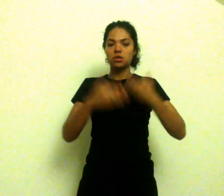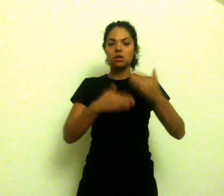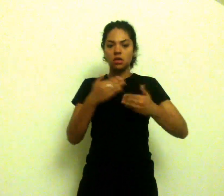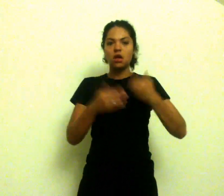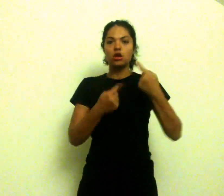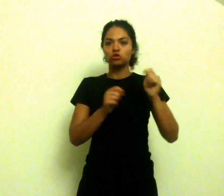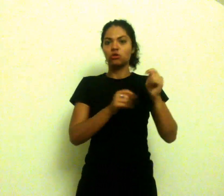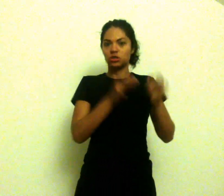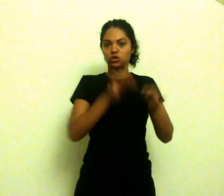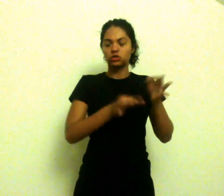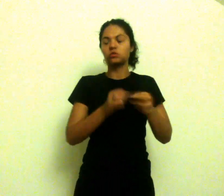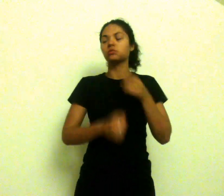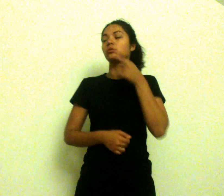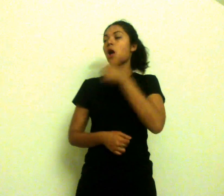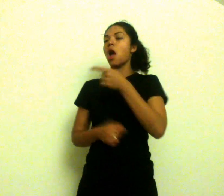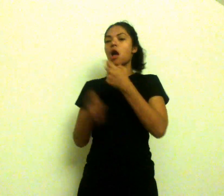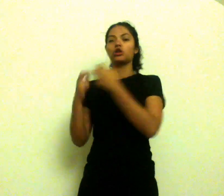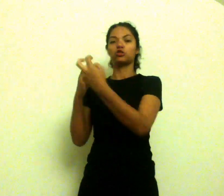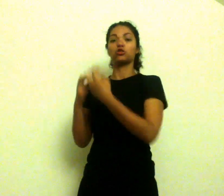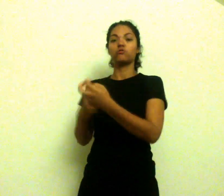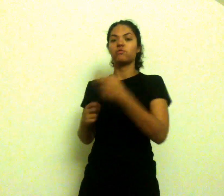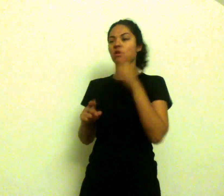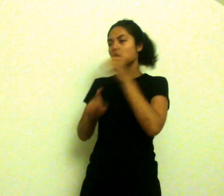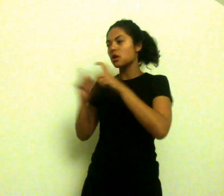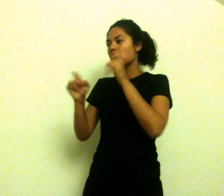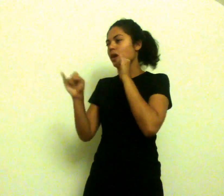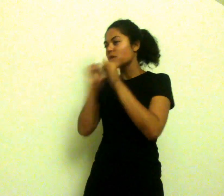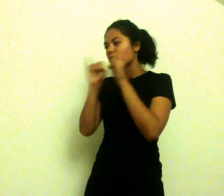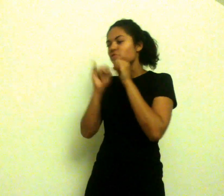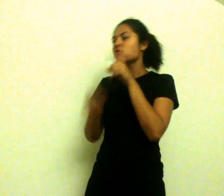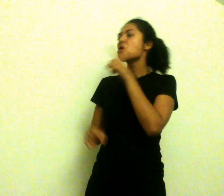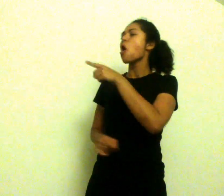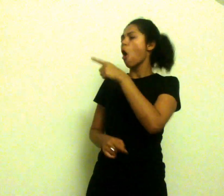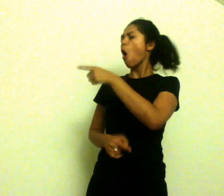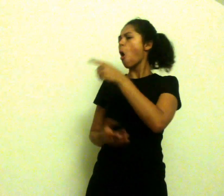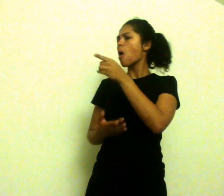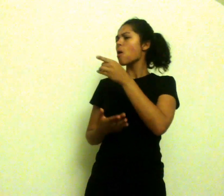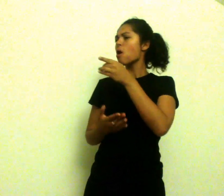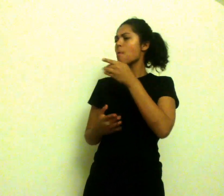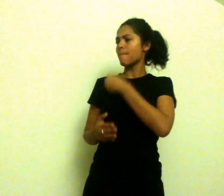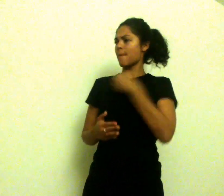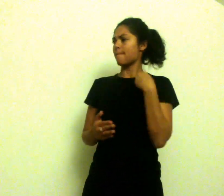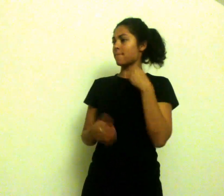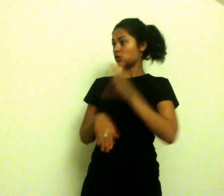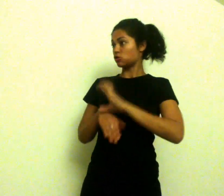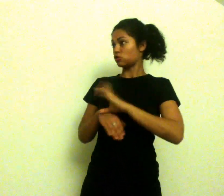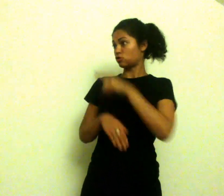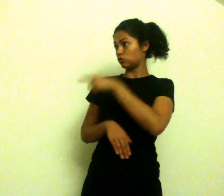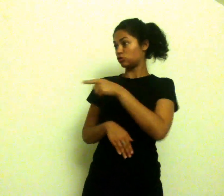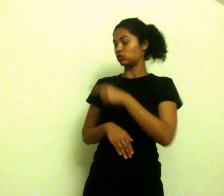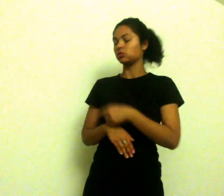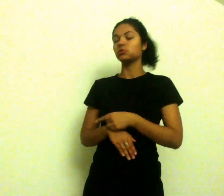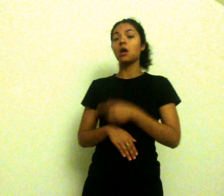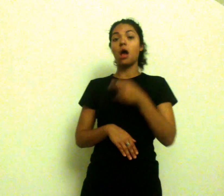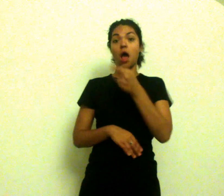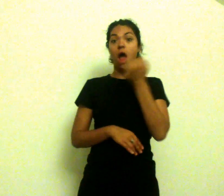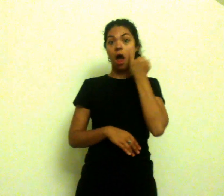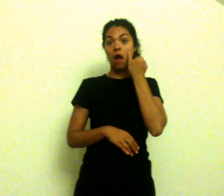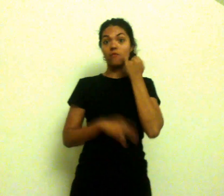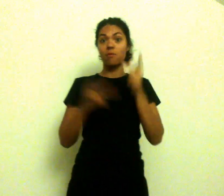church? And in the South, of course, a lot of people are members of local churches. And if the answer was in the affirmative, yes, I'm a member of the local